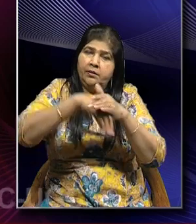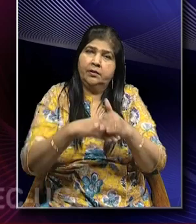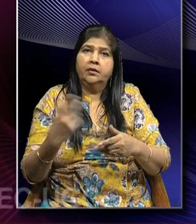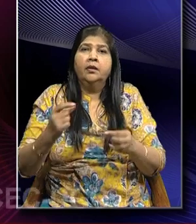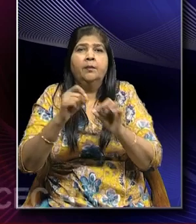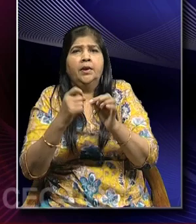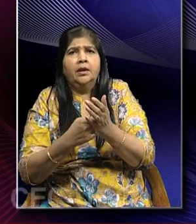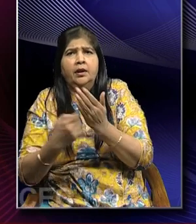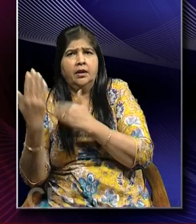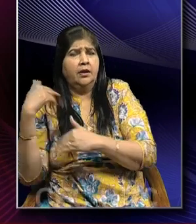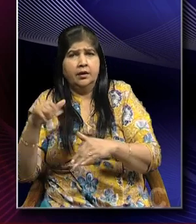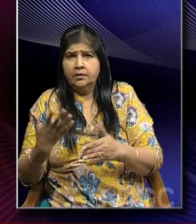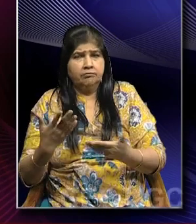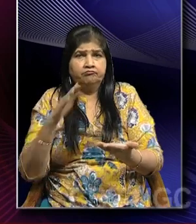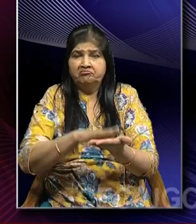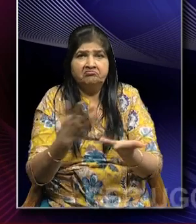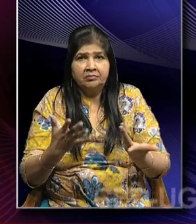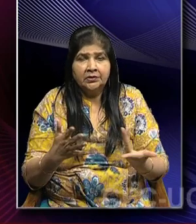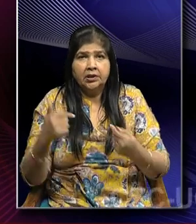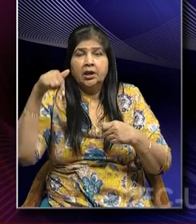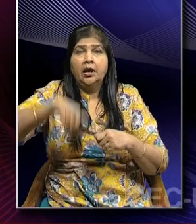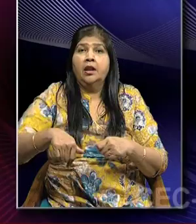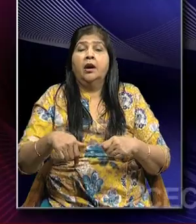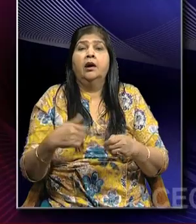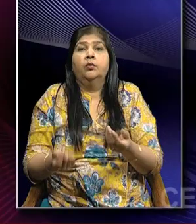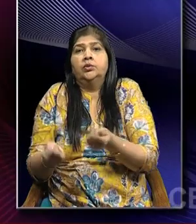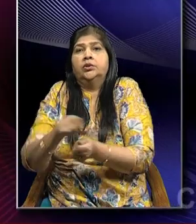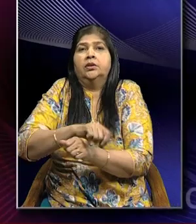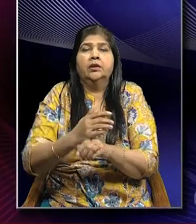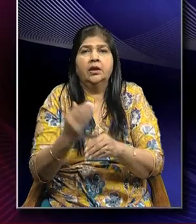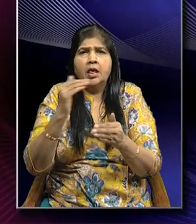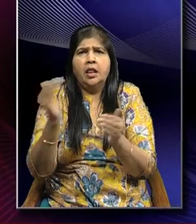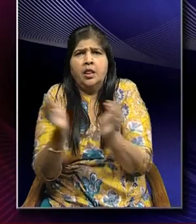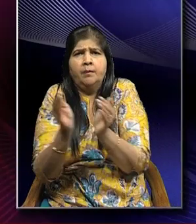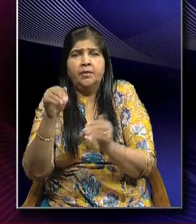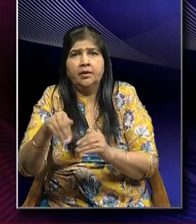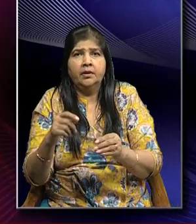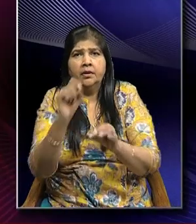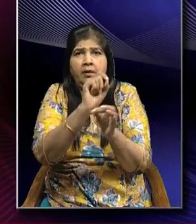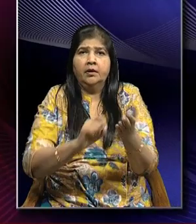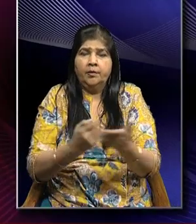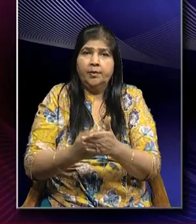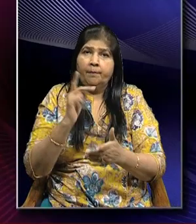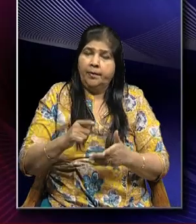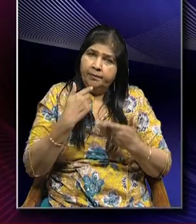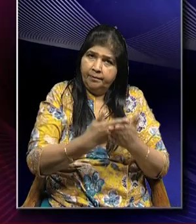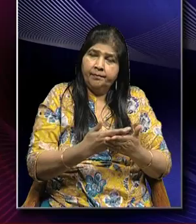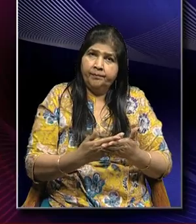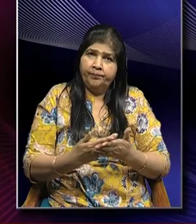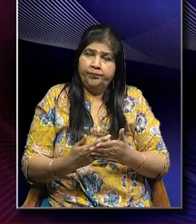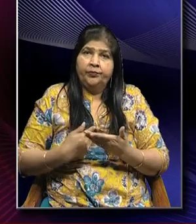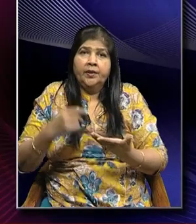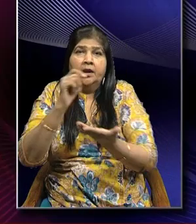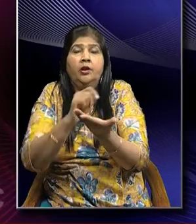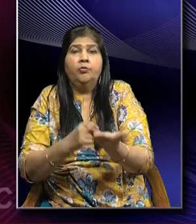was not there in place, and BRR had some limited reporting mandate, and it was